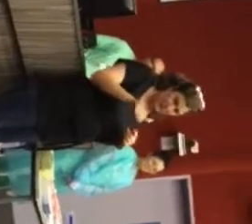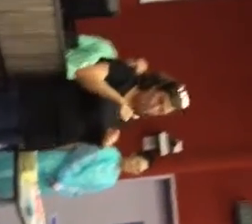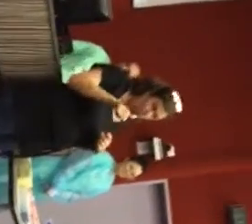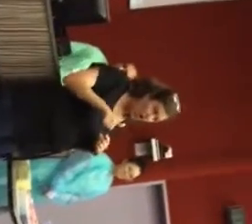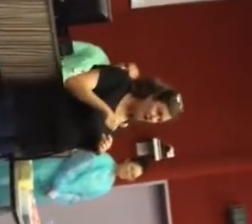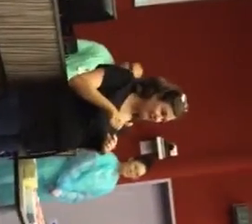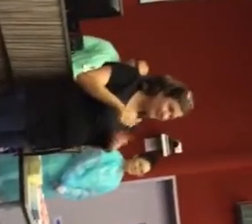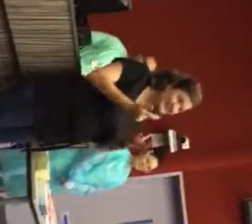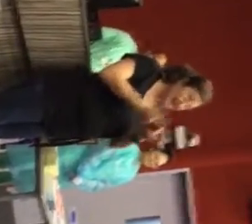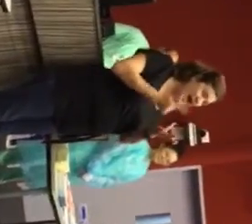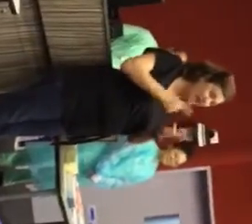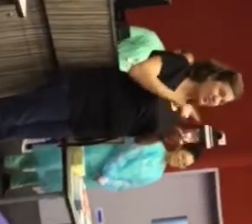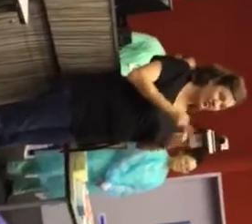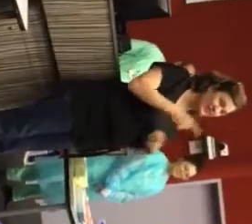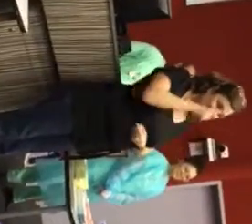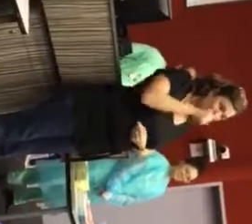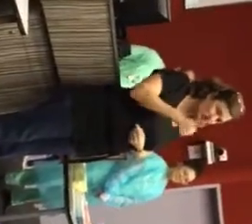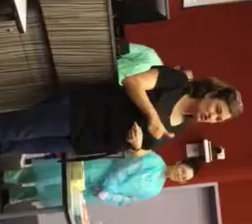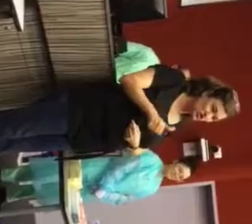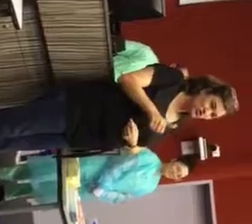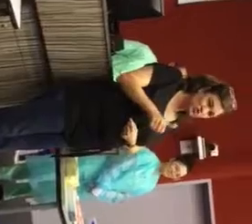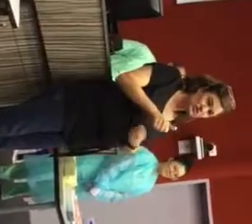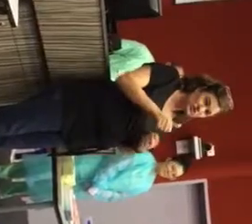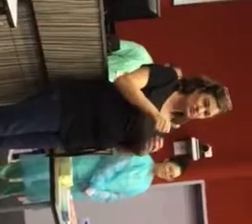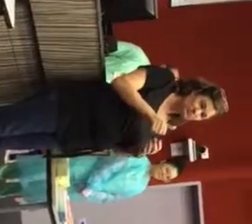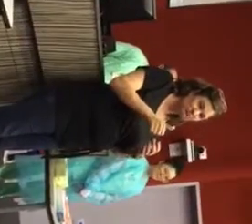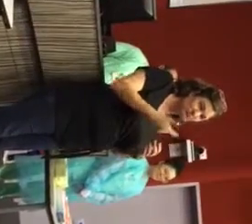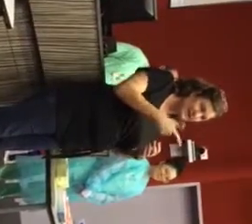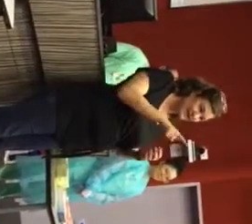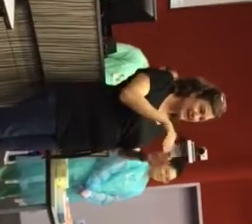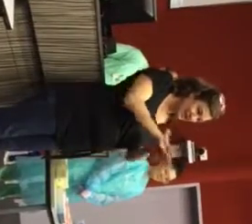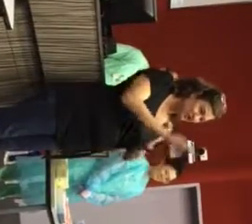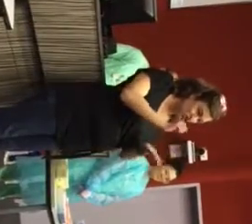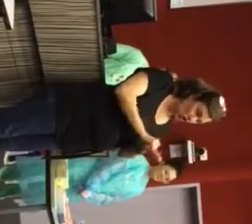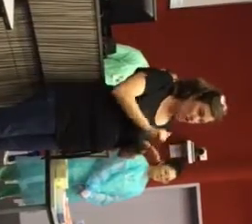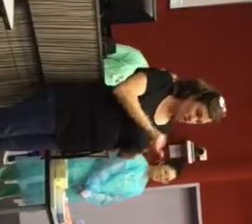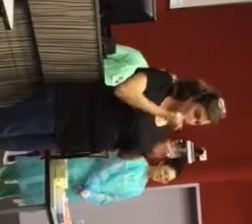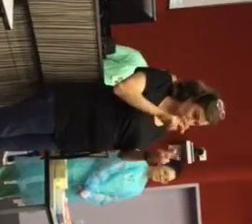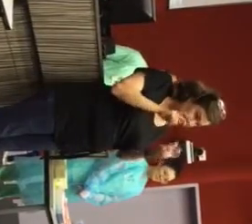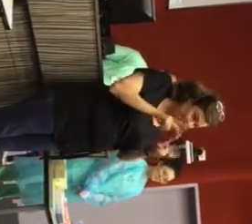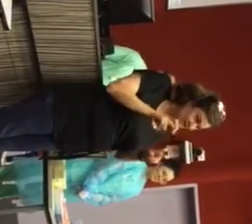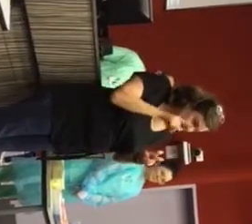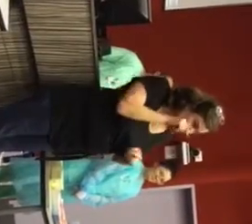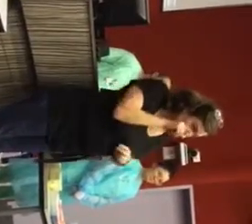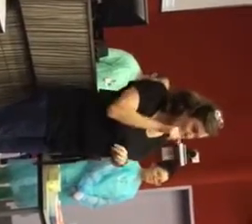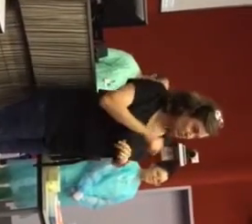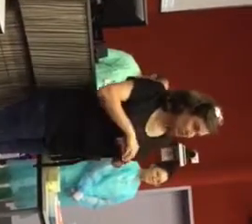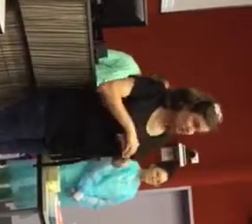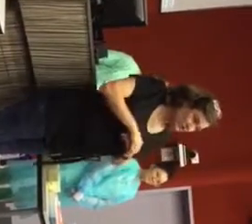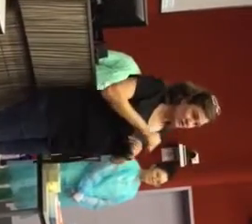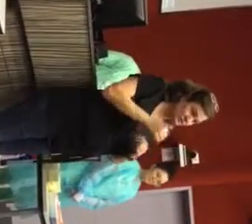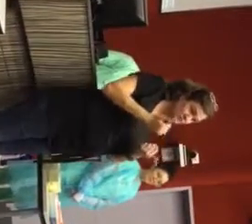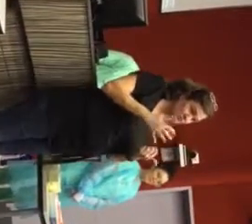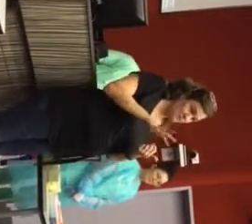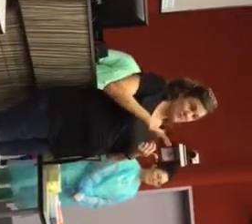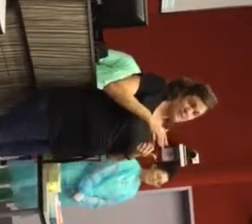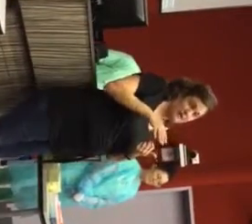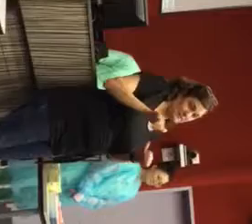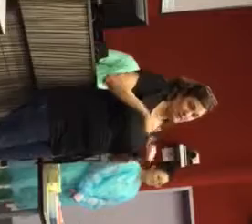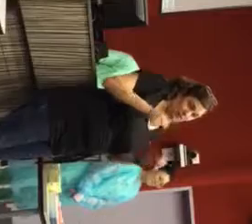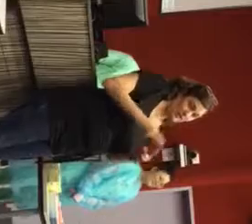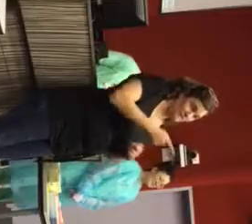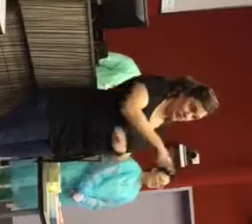there are other products on the market that we could look into that would suit those needs.